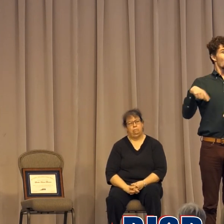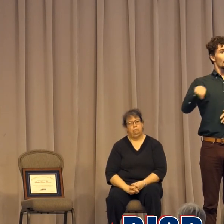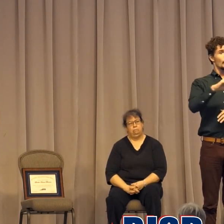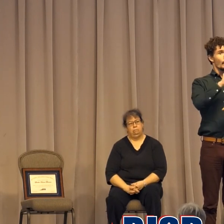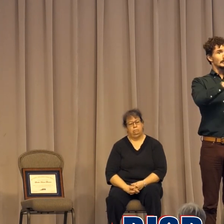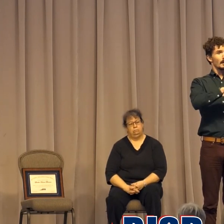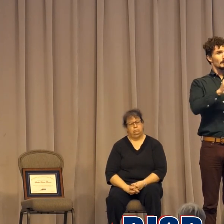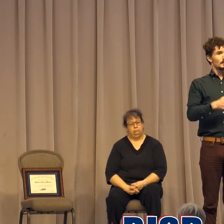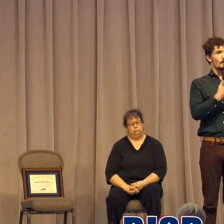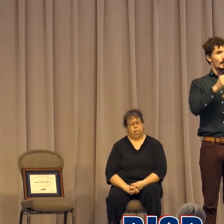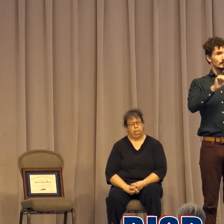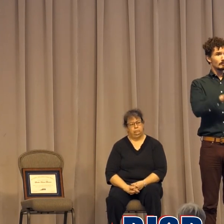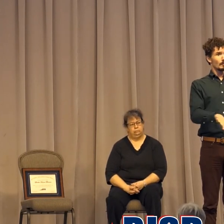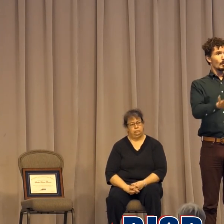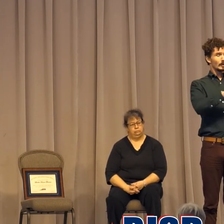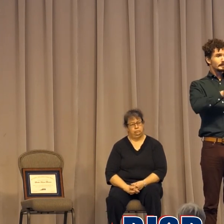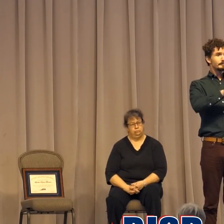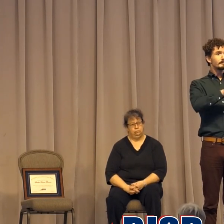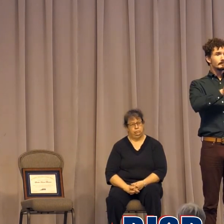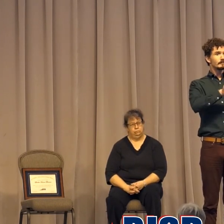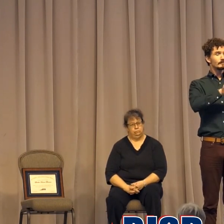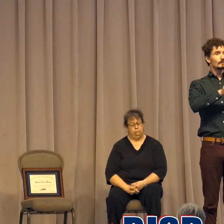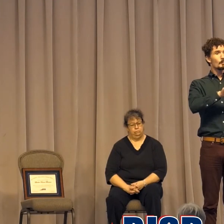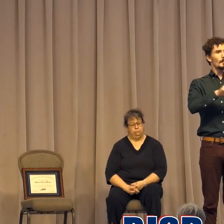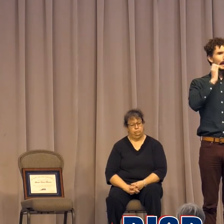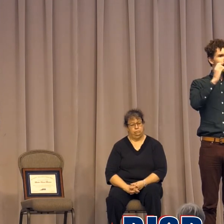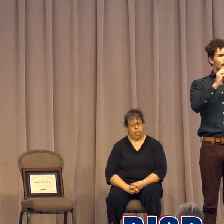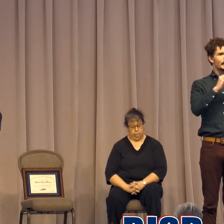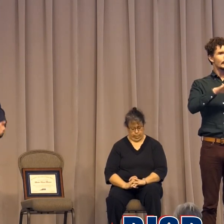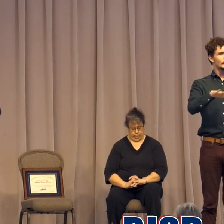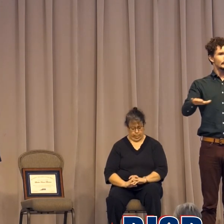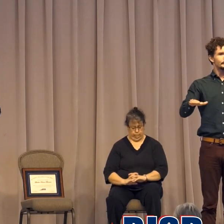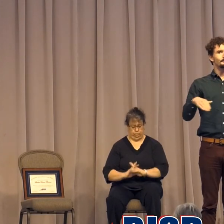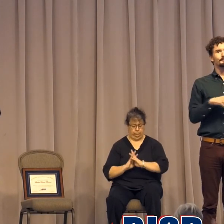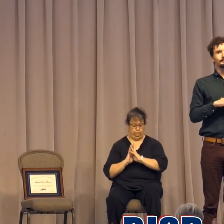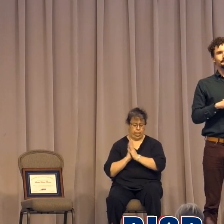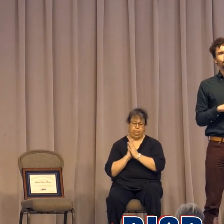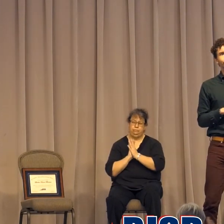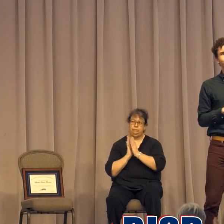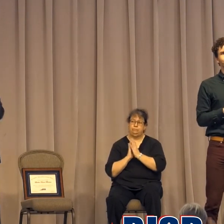That is ensuring our future is bright by educating our children. Thank you.